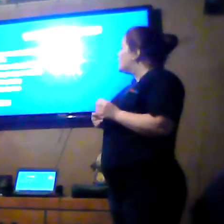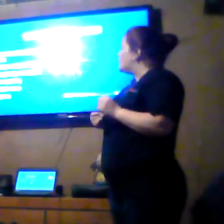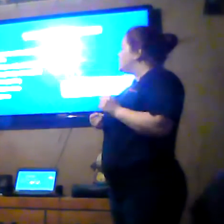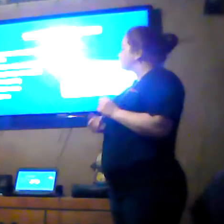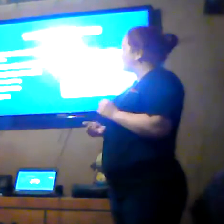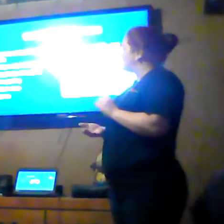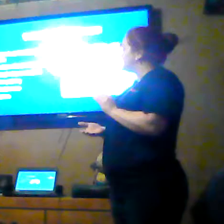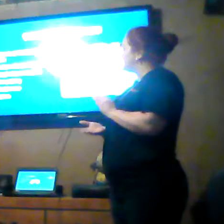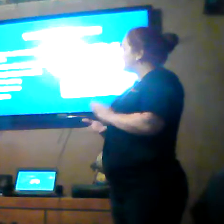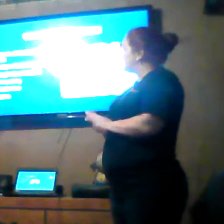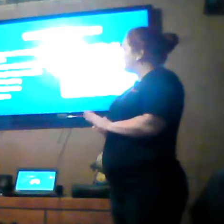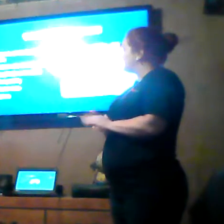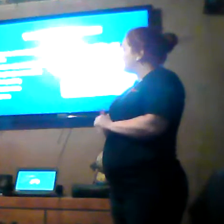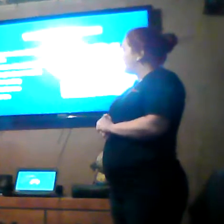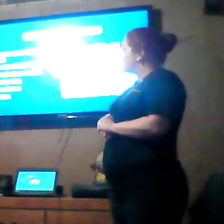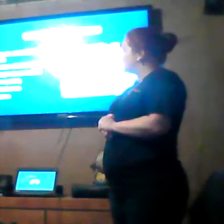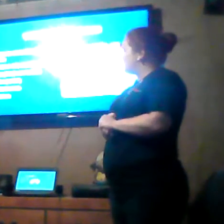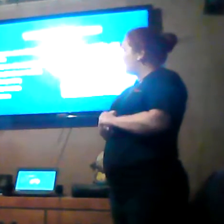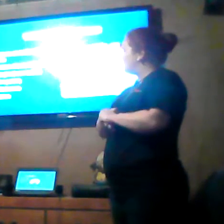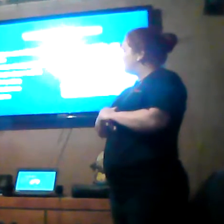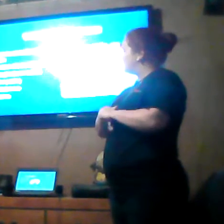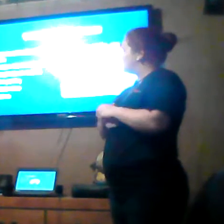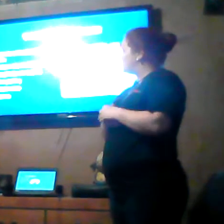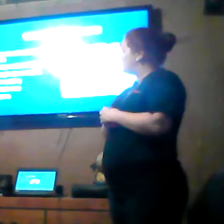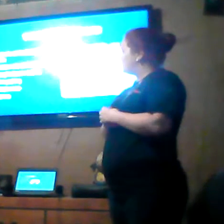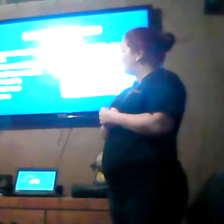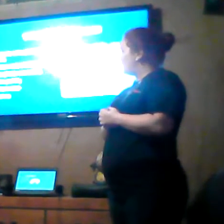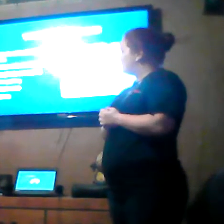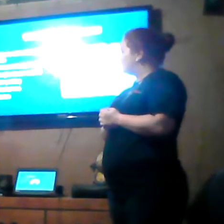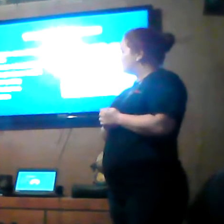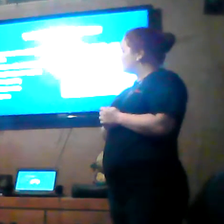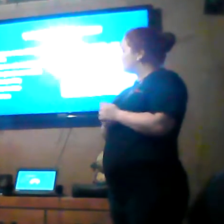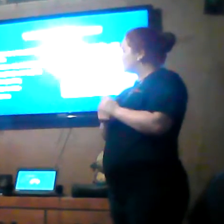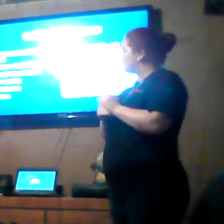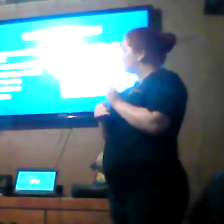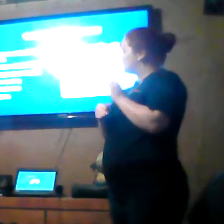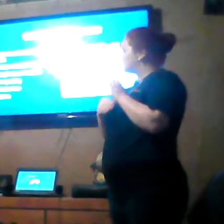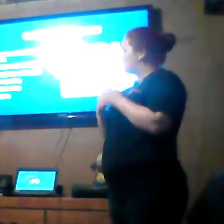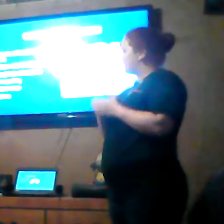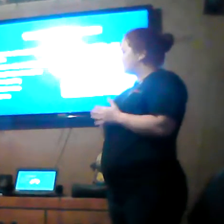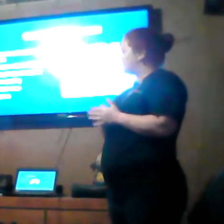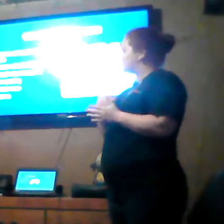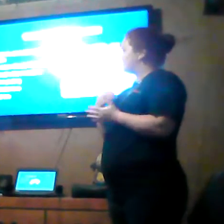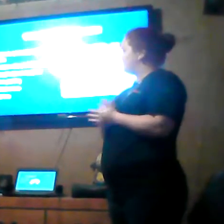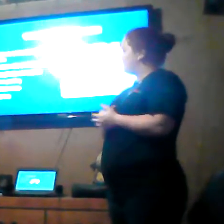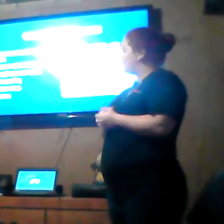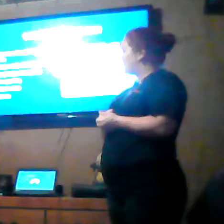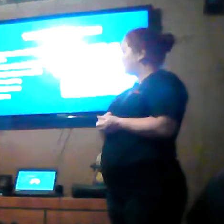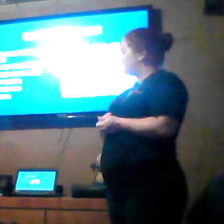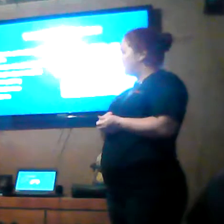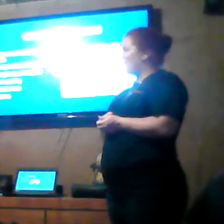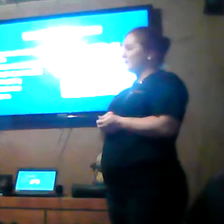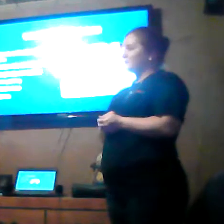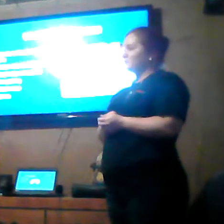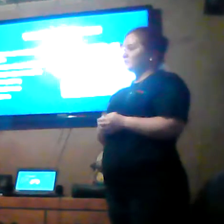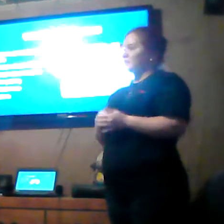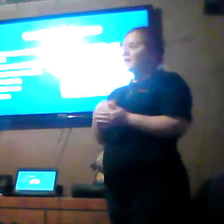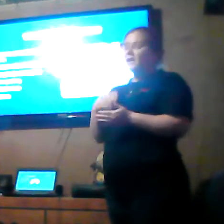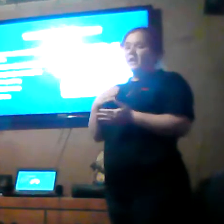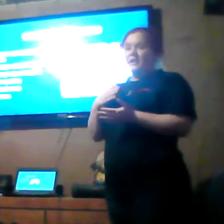Wounds or open skin can actually happen to the slaughterhouse workers and the people working in the meatpacking industry, and